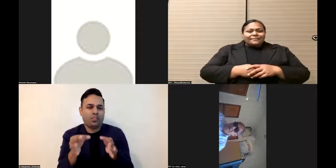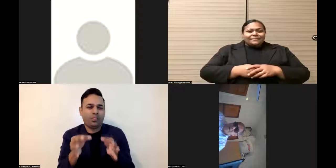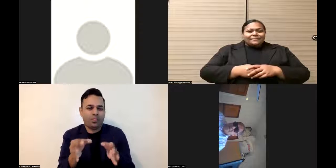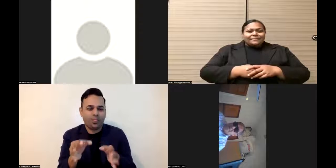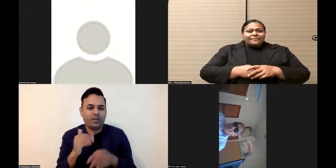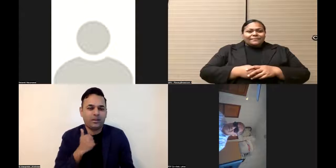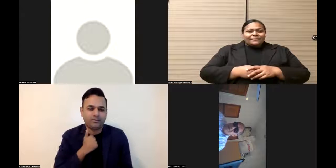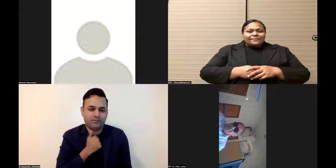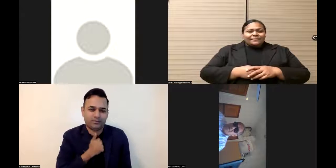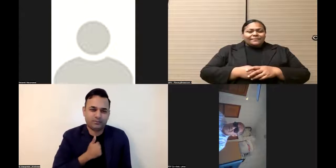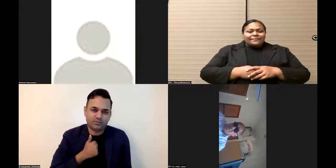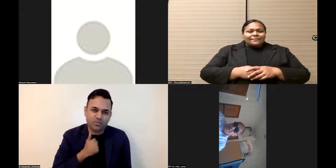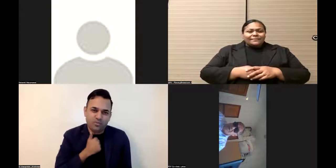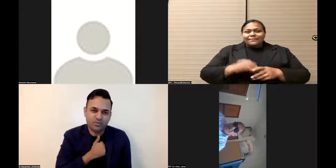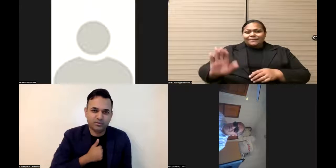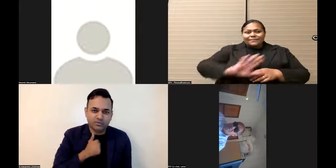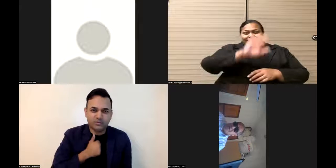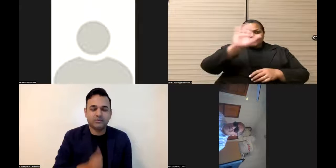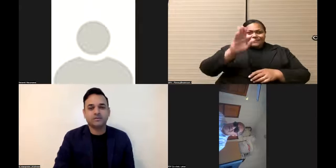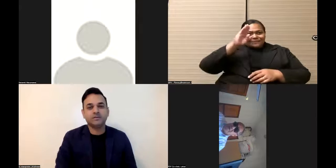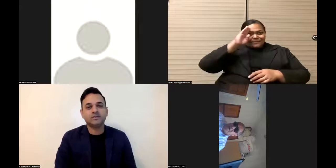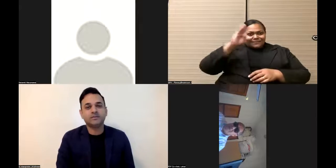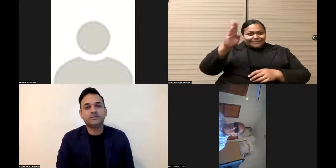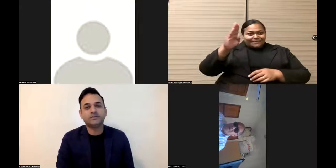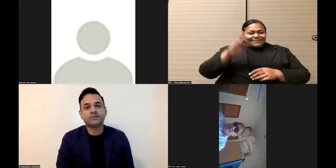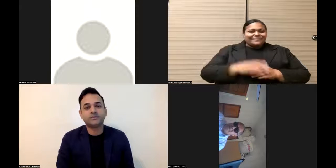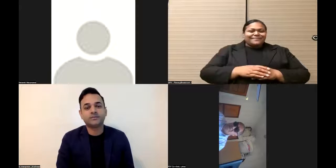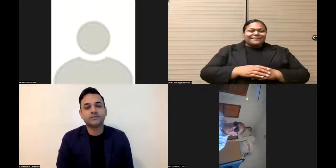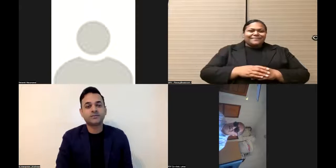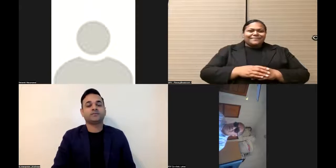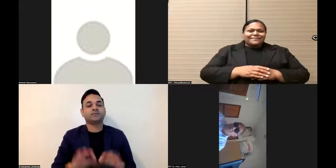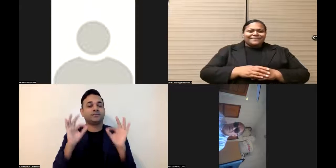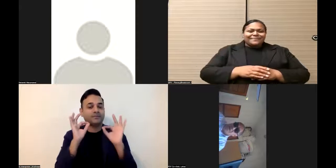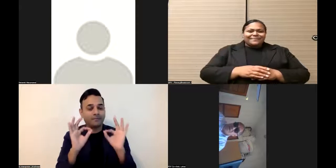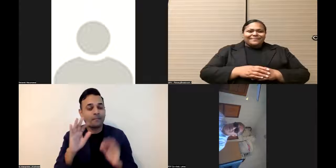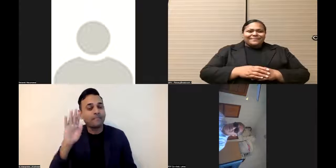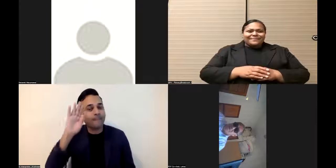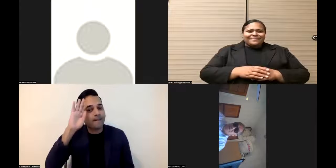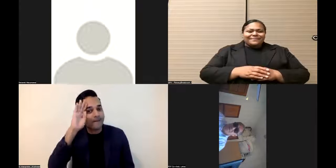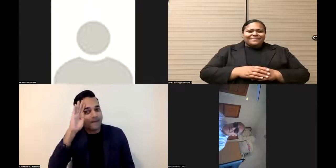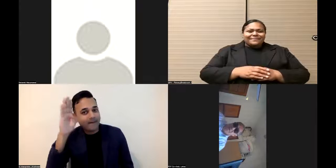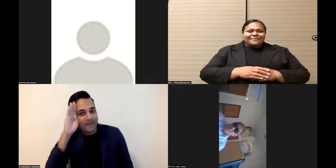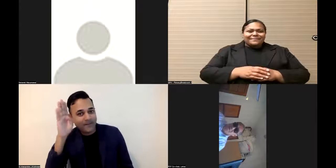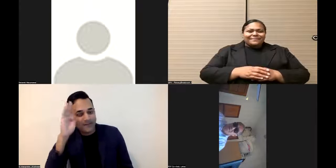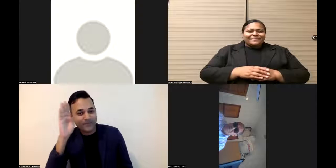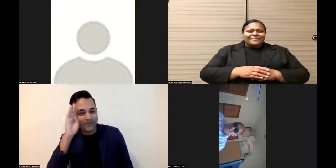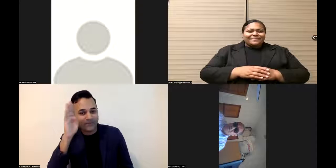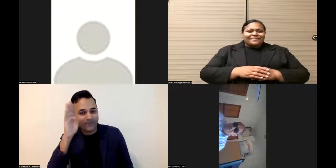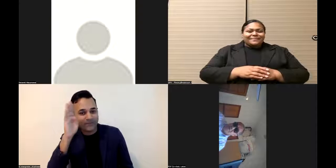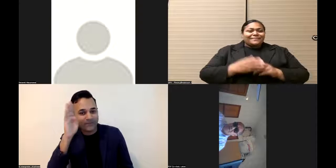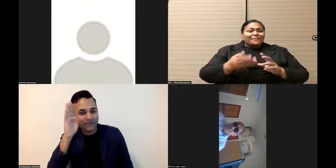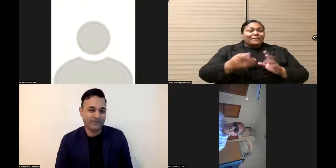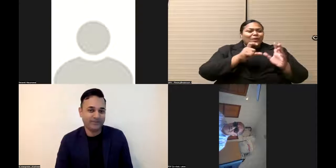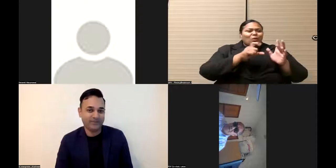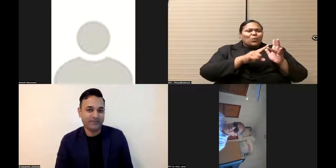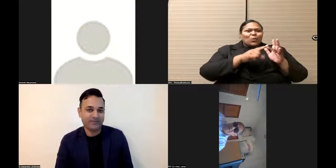Ali, to my fellow co-chair Vilani from Palau, the Northern Pacific